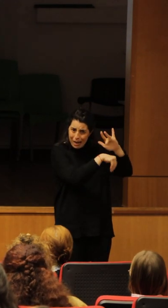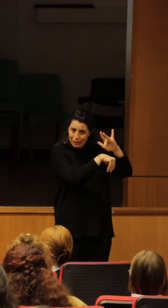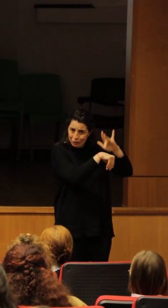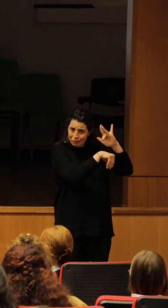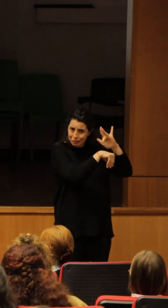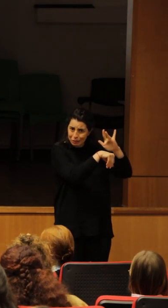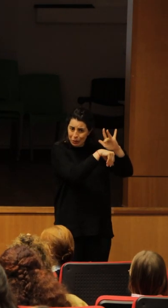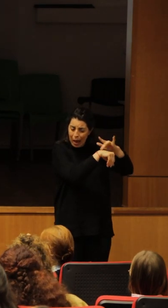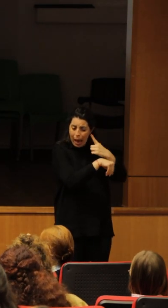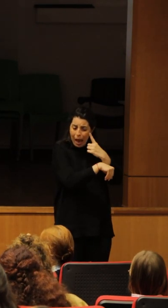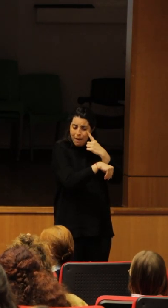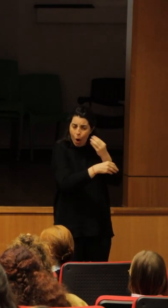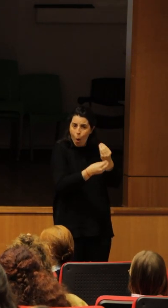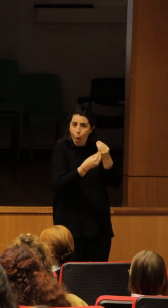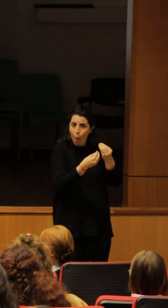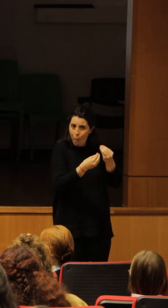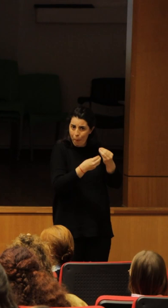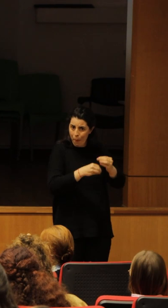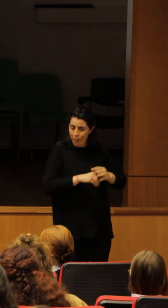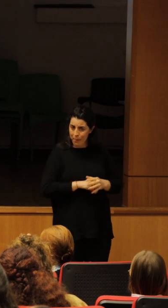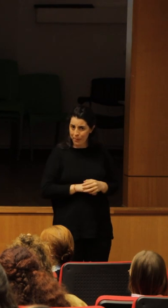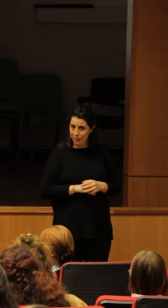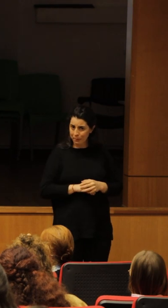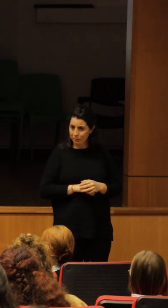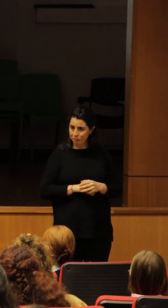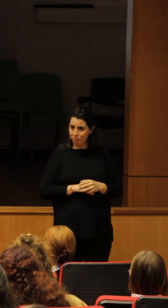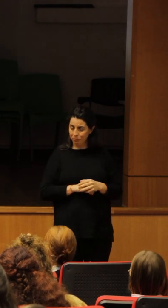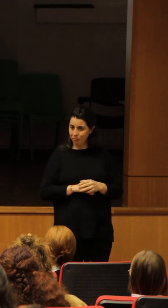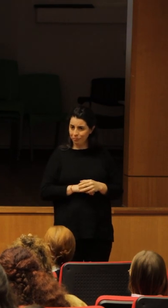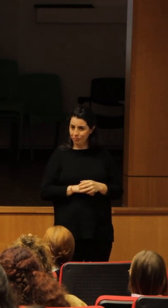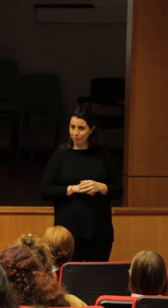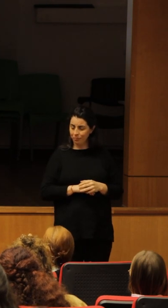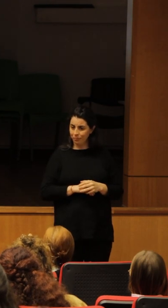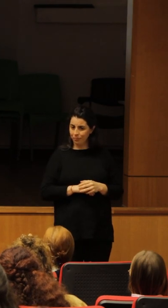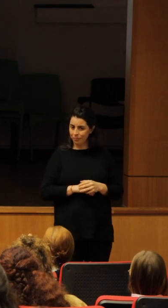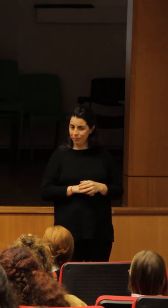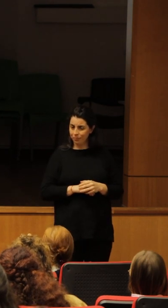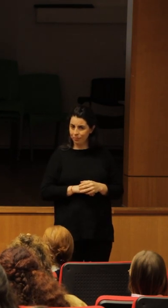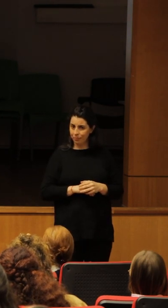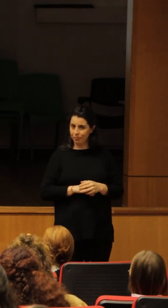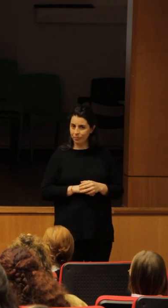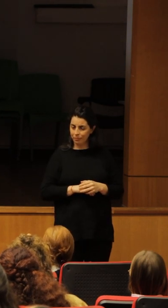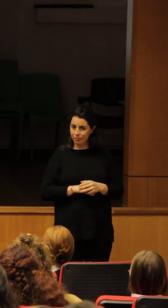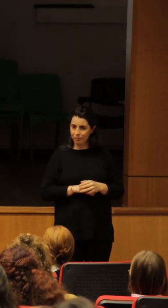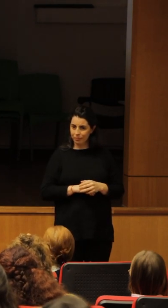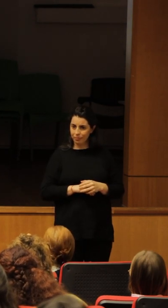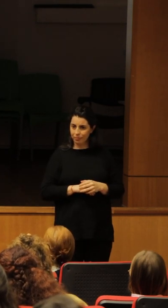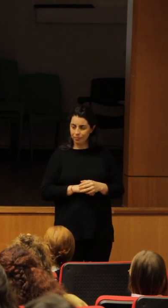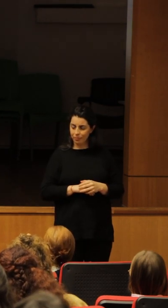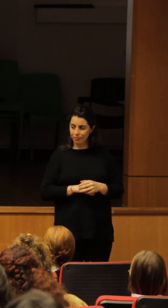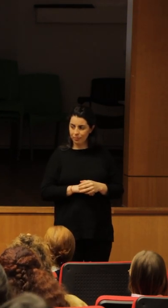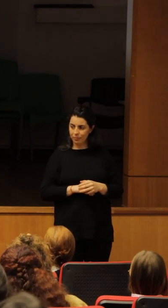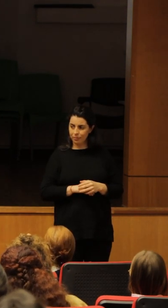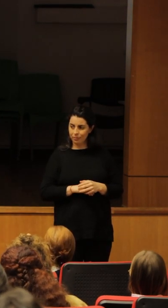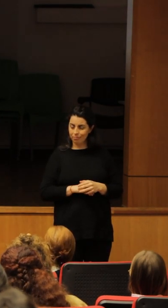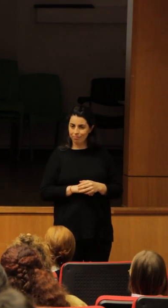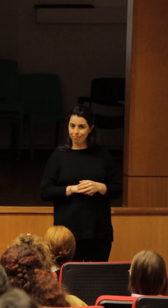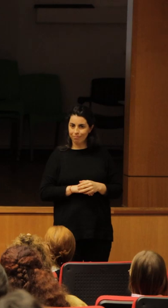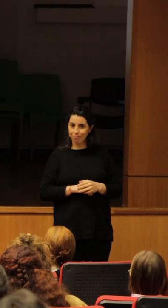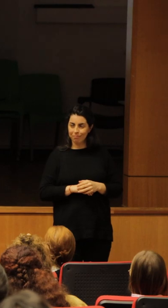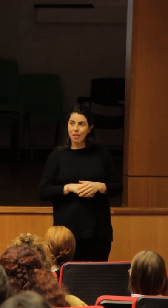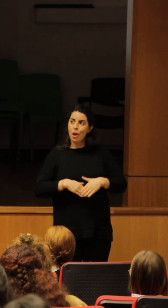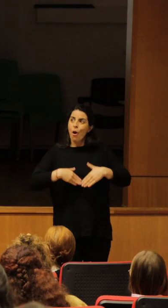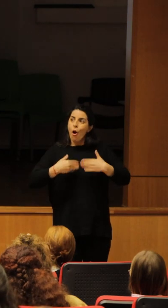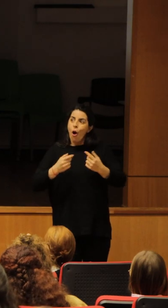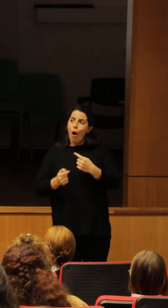So, so we created metaphors so we can see what needs to be changed and we can actually change. Pero uno al